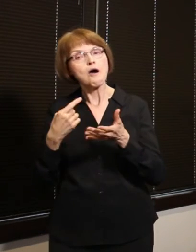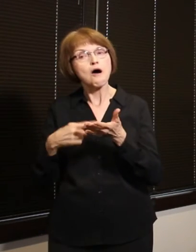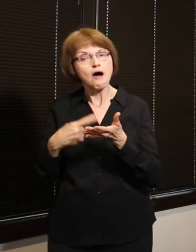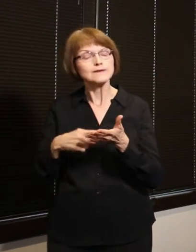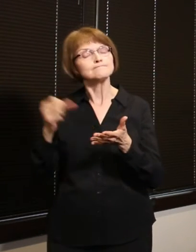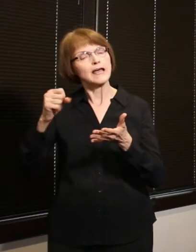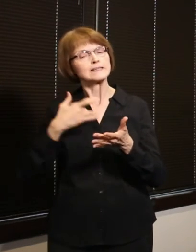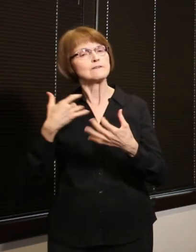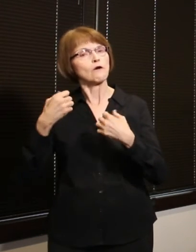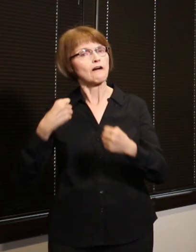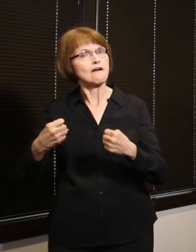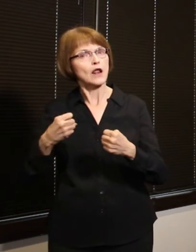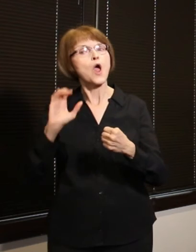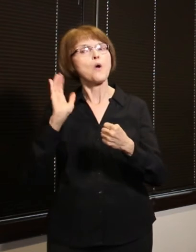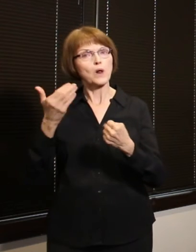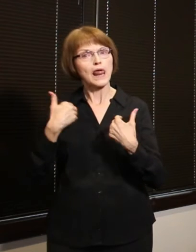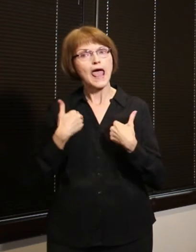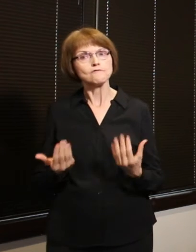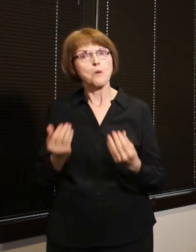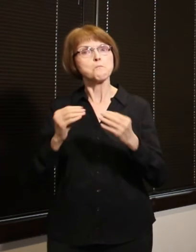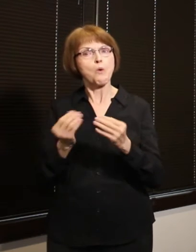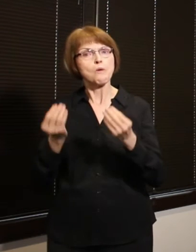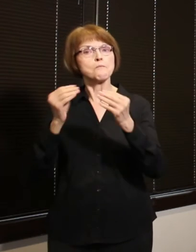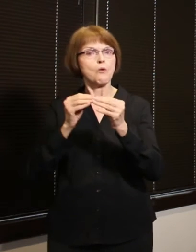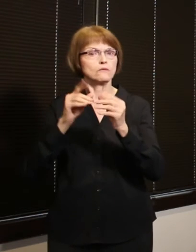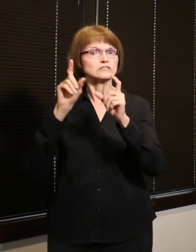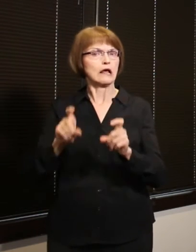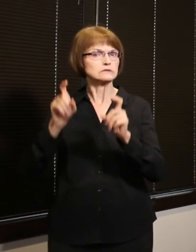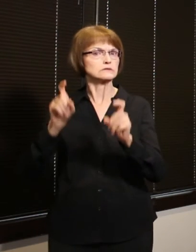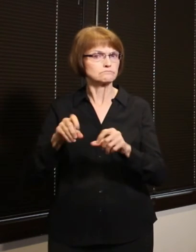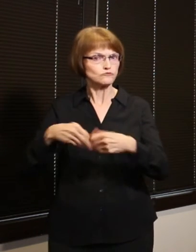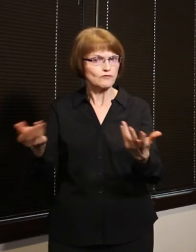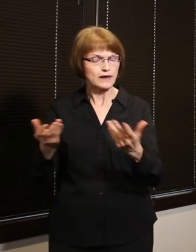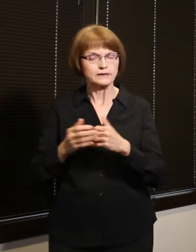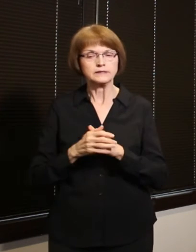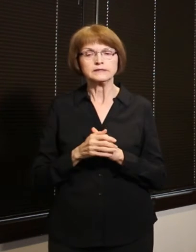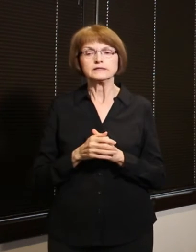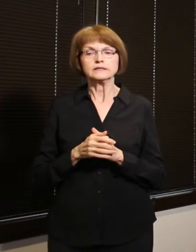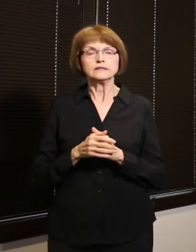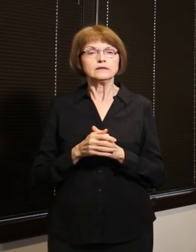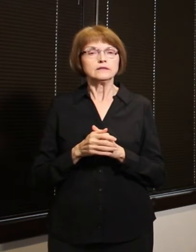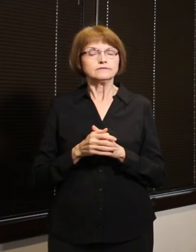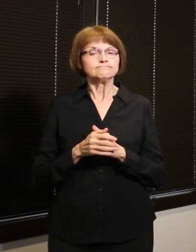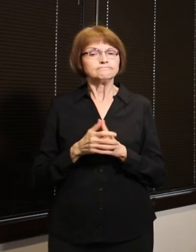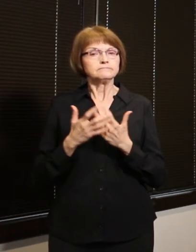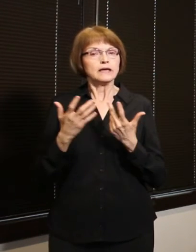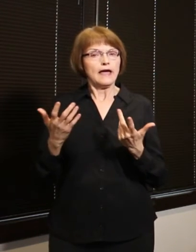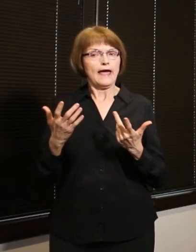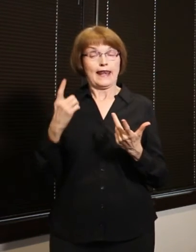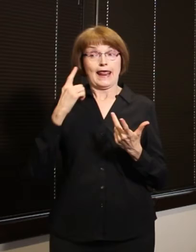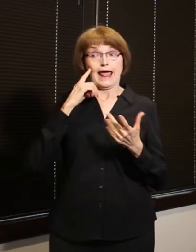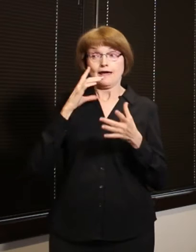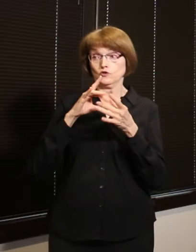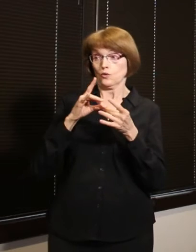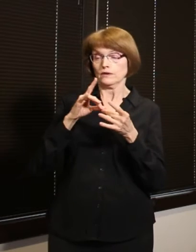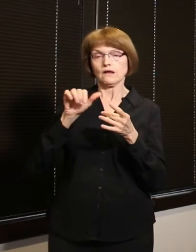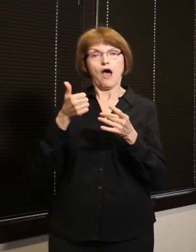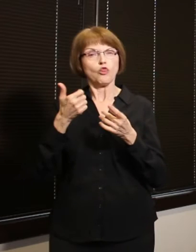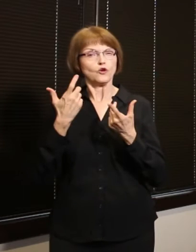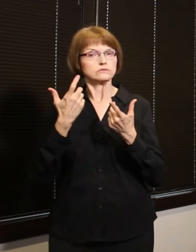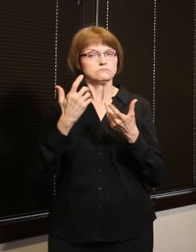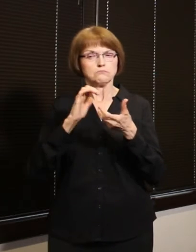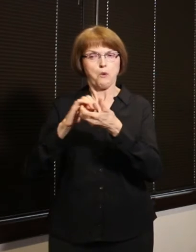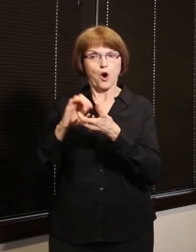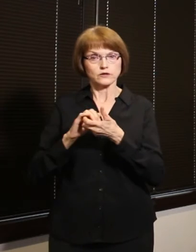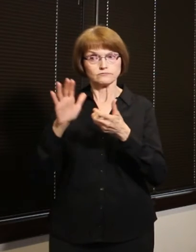testing capacity was going to continue to grow. And I've heard from other testing partners